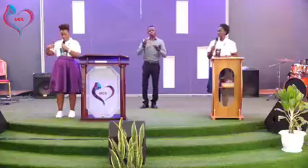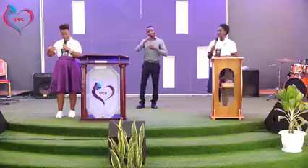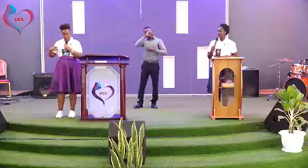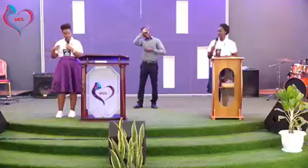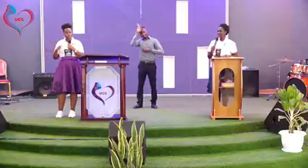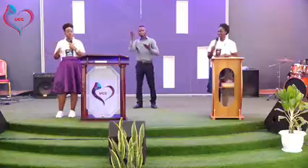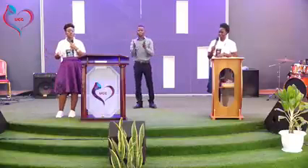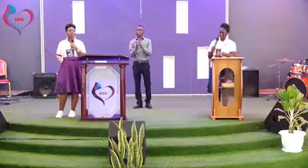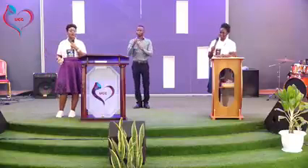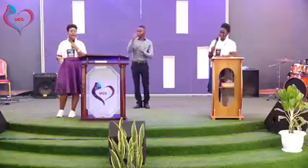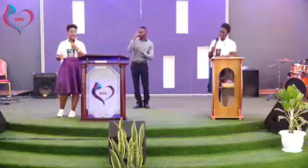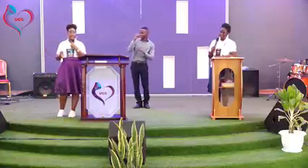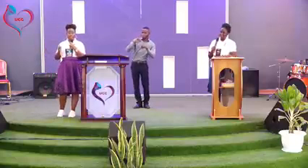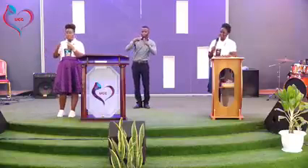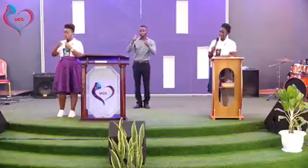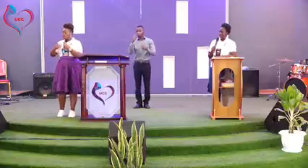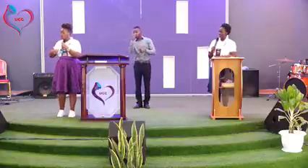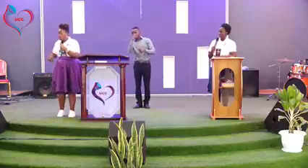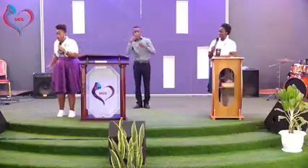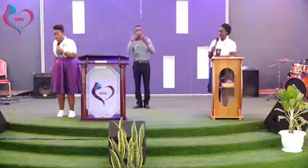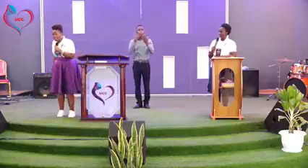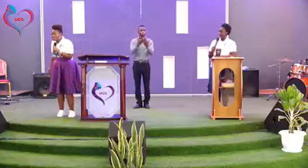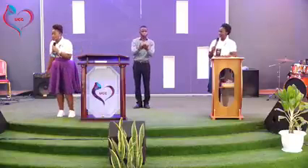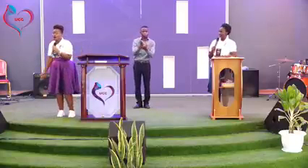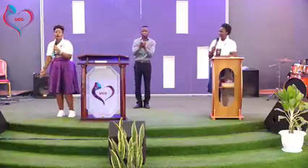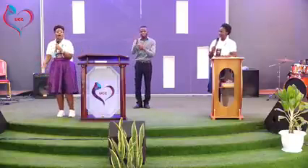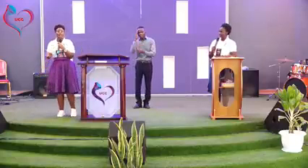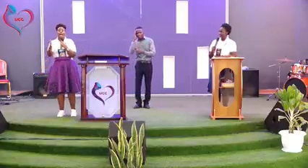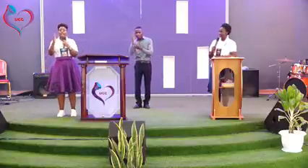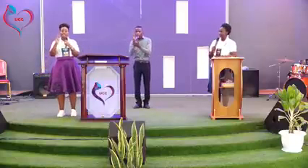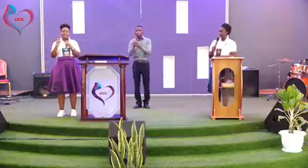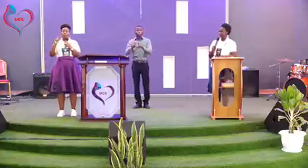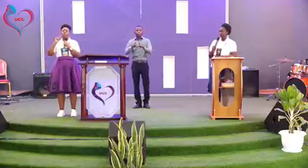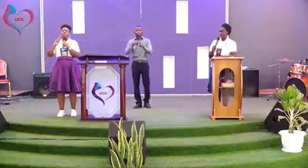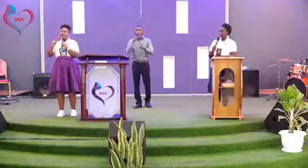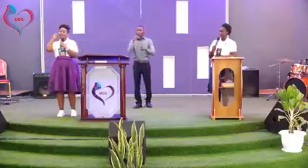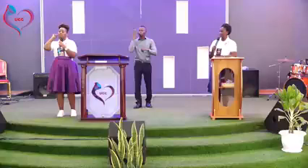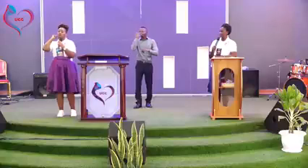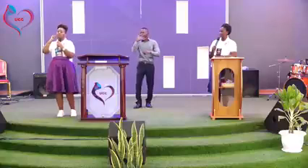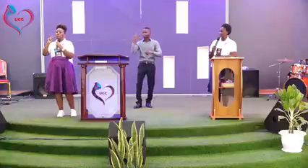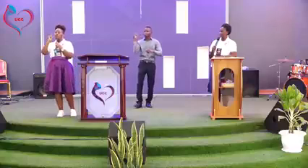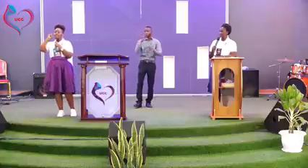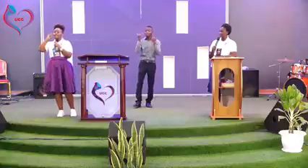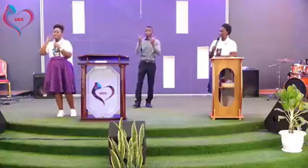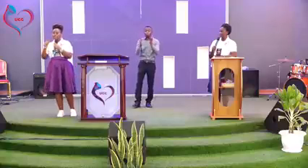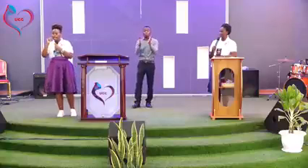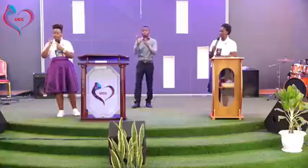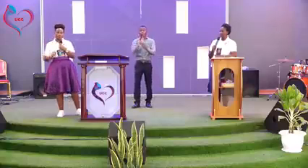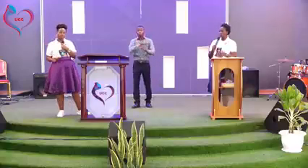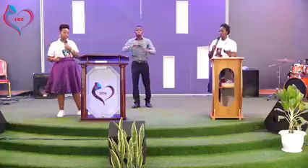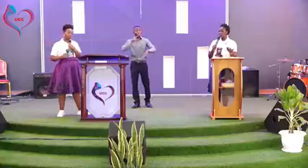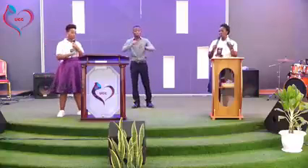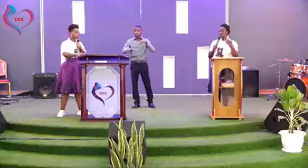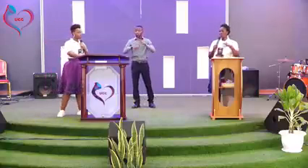beautiful nose, good eyes, you know, when he's all handsome, Christ was not like